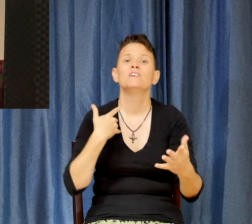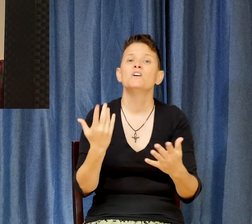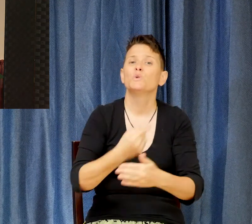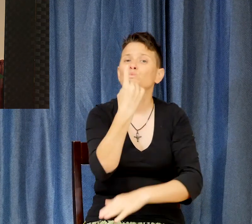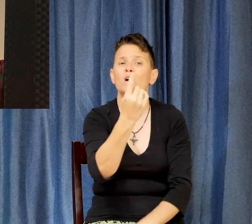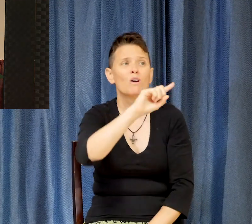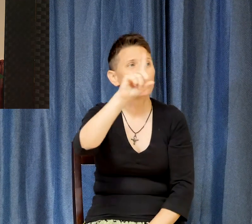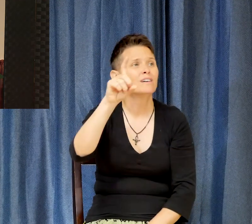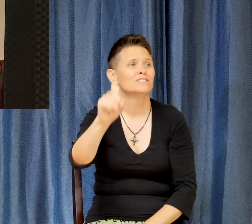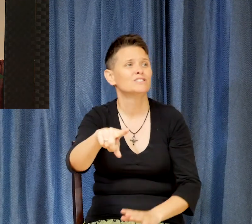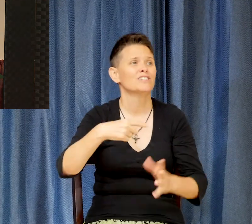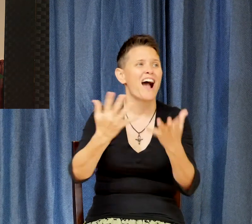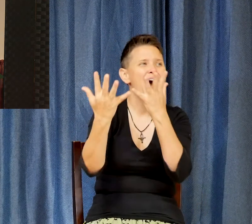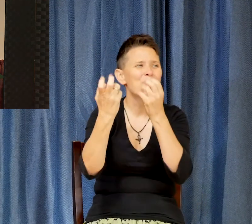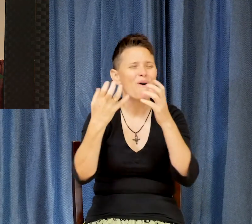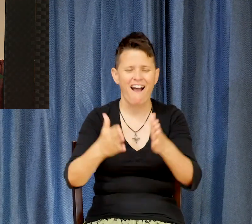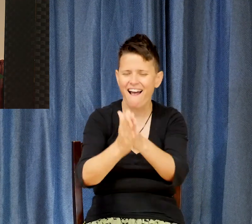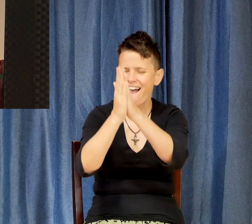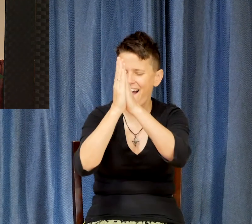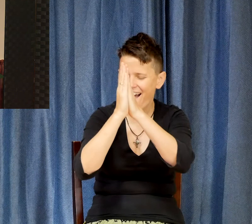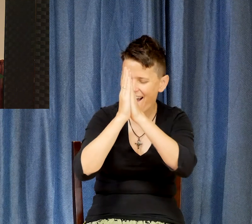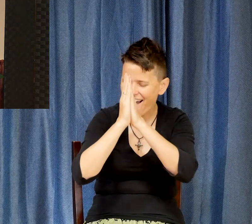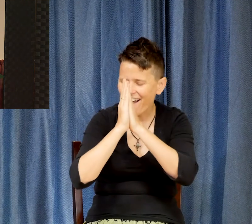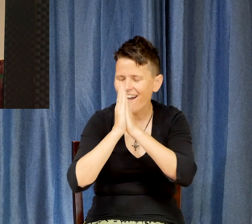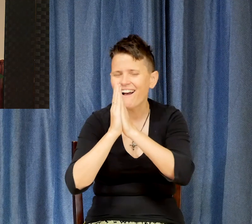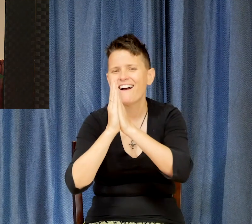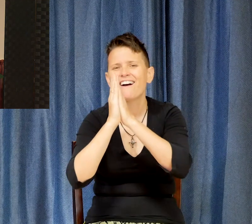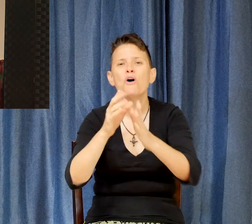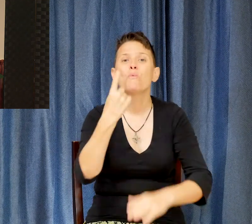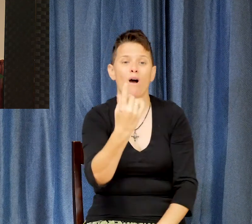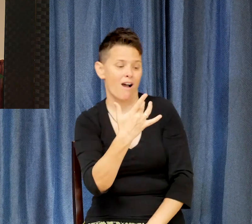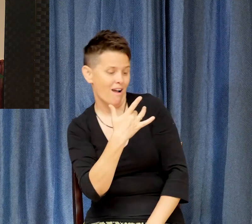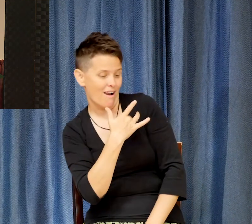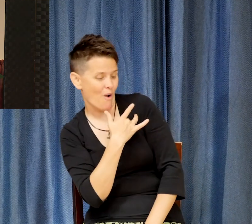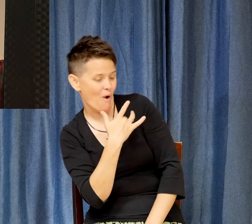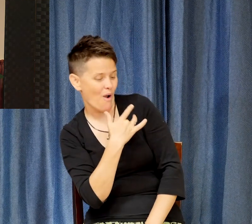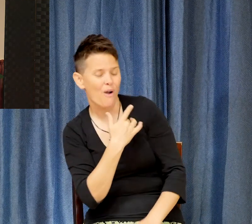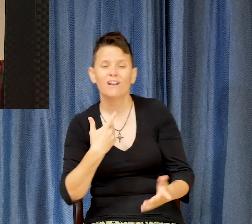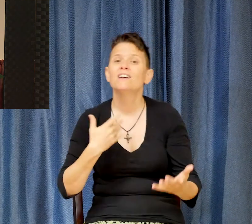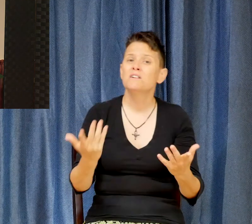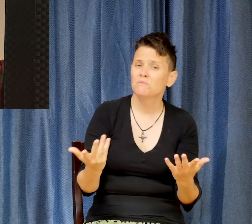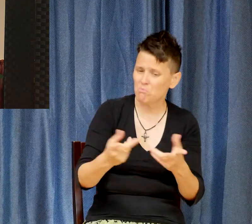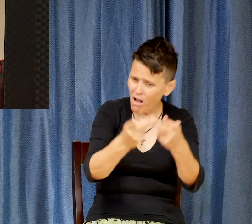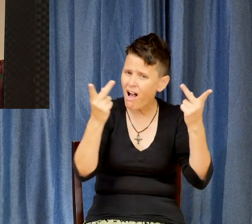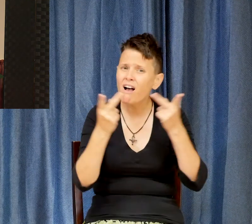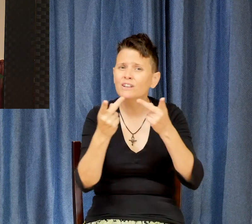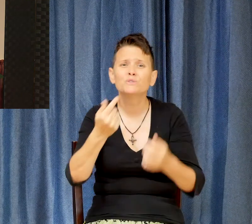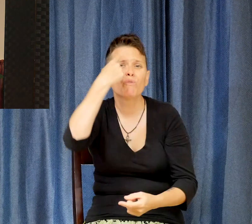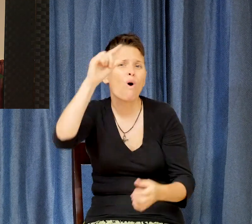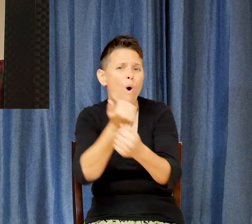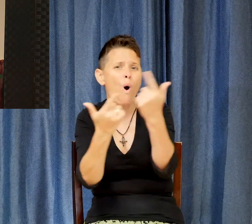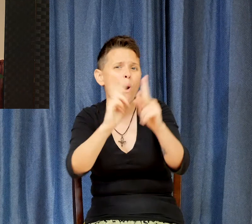question I'd really love to ask. One heart. Is there a place for those